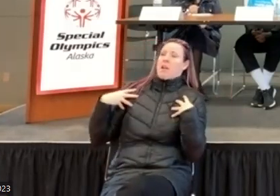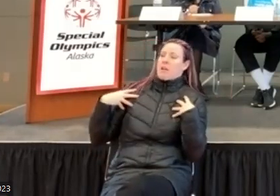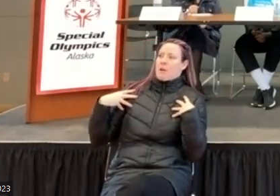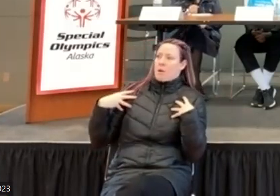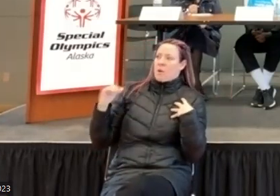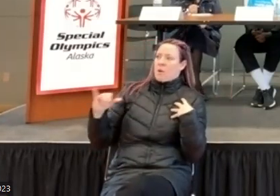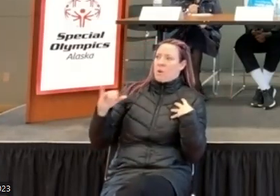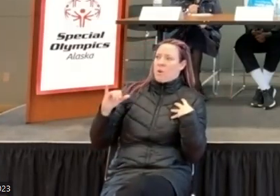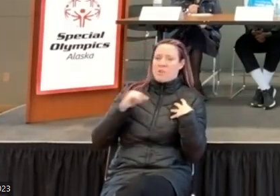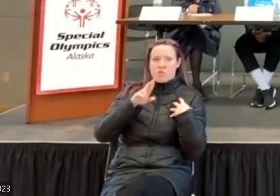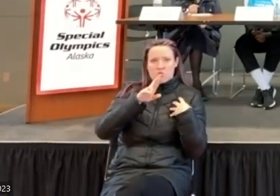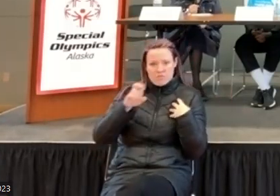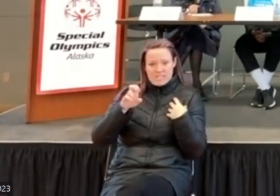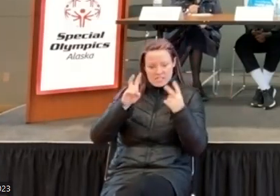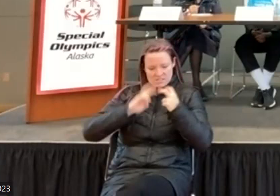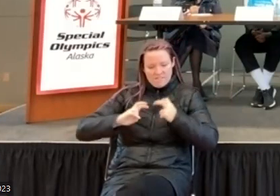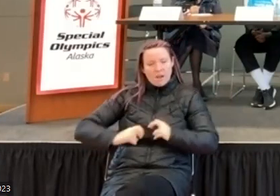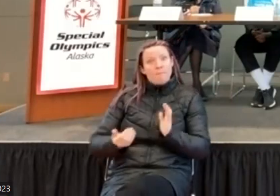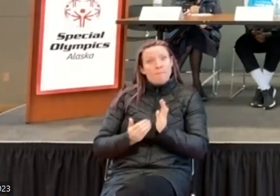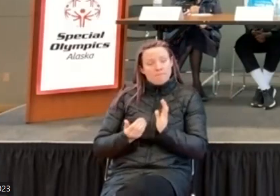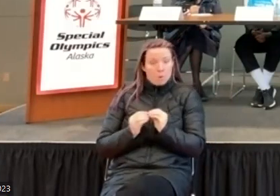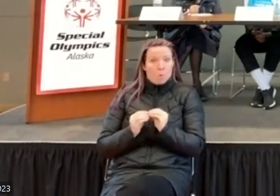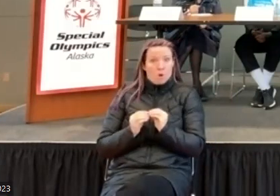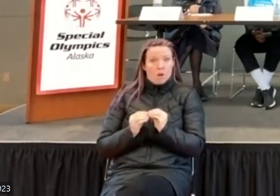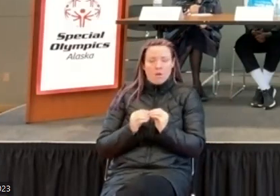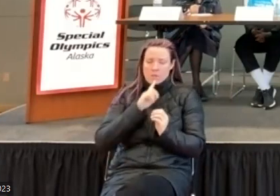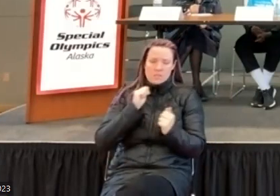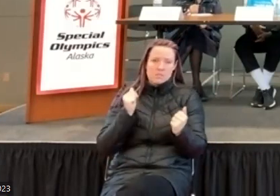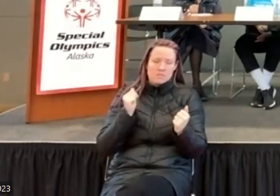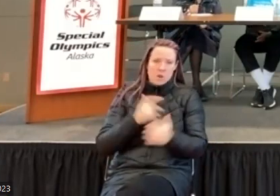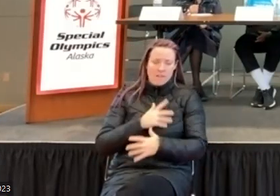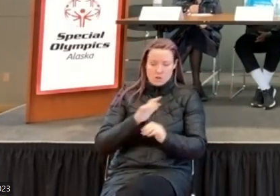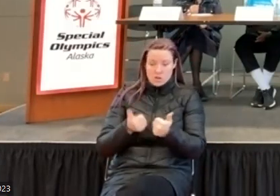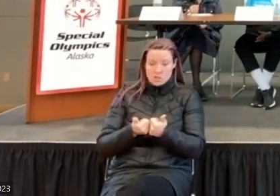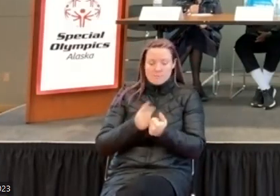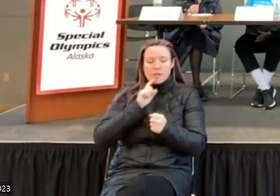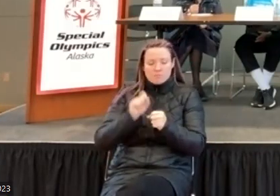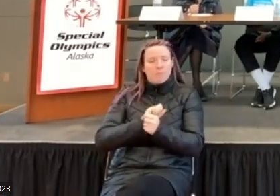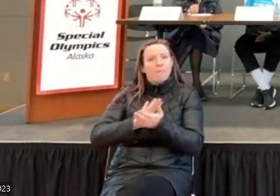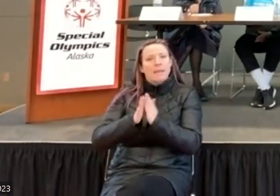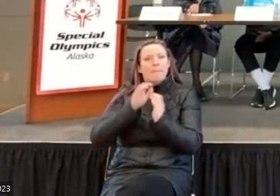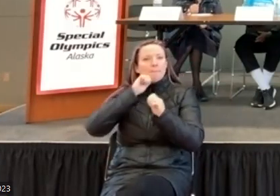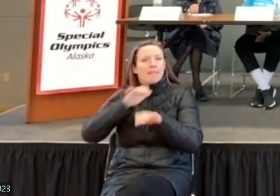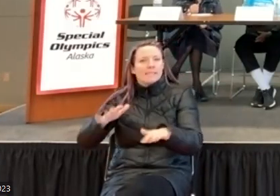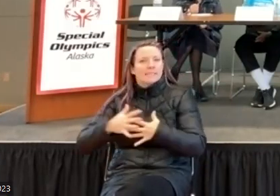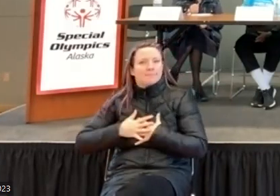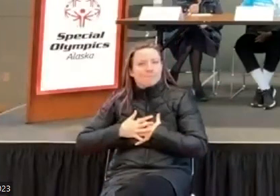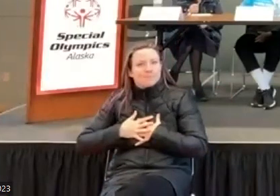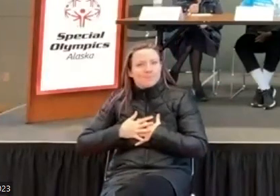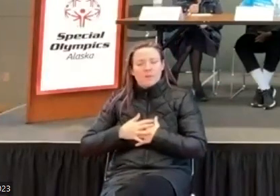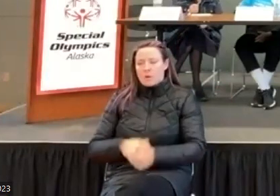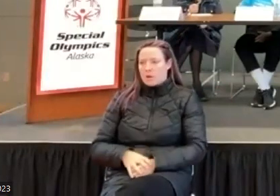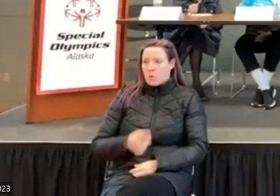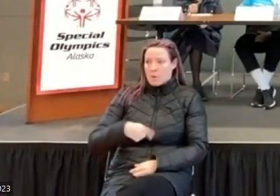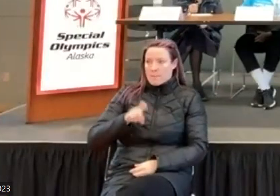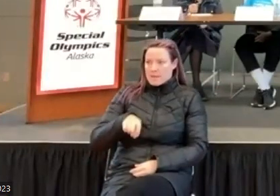more. Though those were terrifying and challenges, they became my blessings. So we really have to look at when